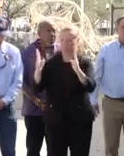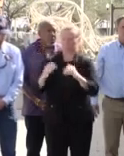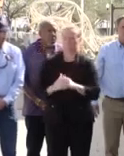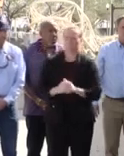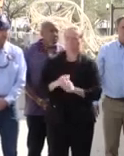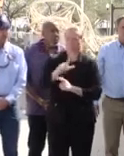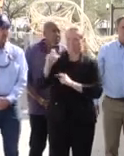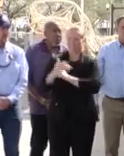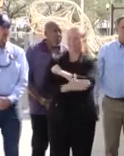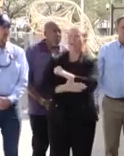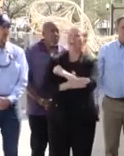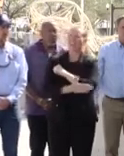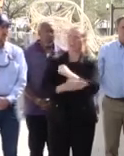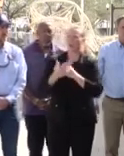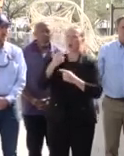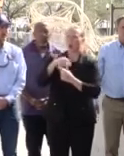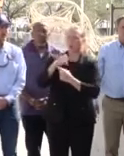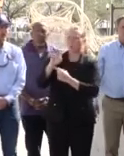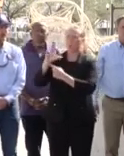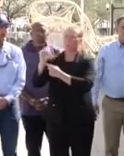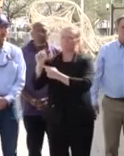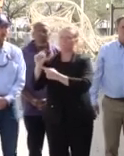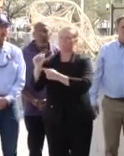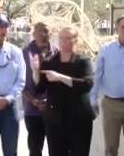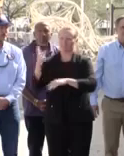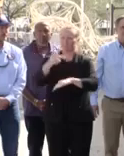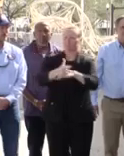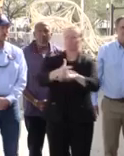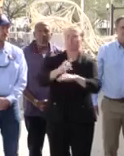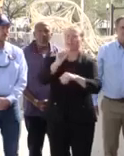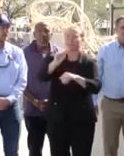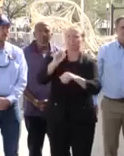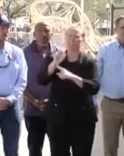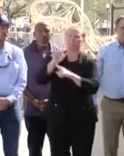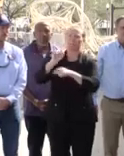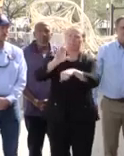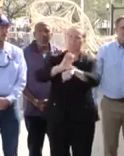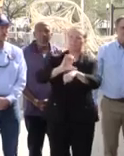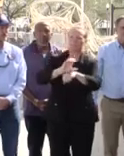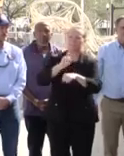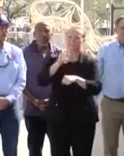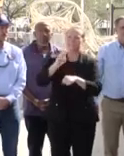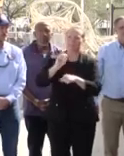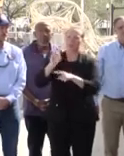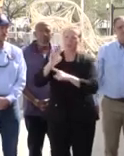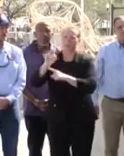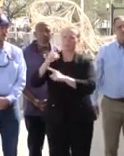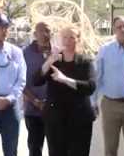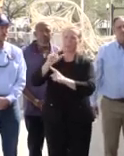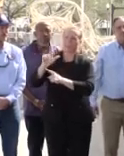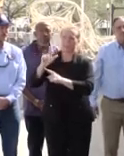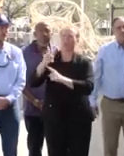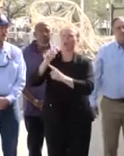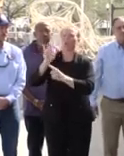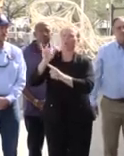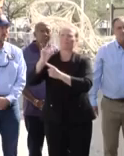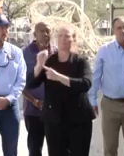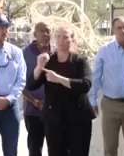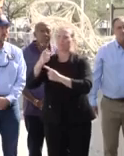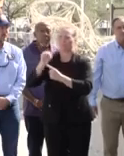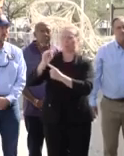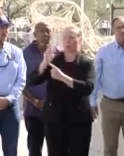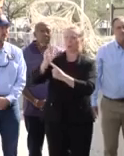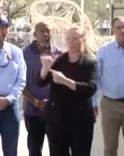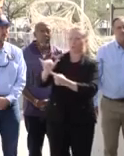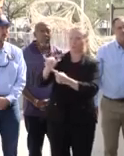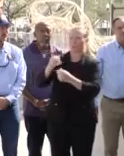County, Hope Bus will be at Summit Church, 19601 Ben Hill Griffin Parkway in Fort Myers from 12